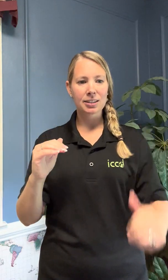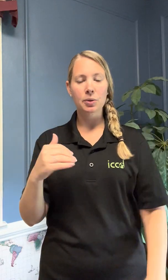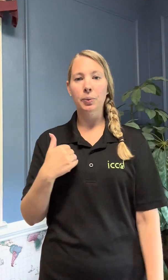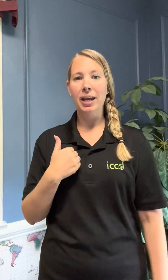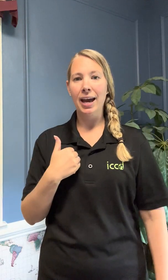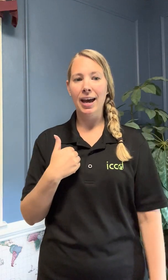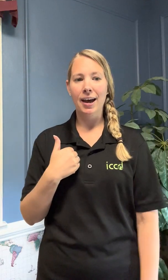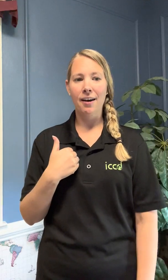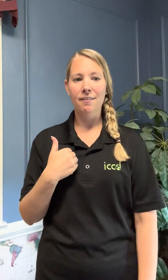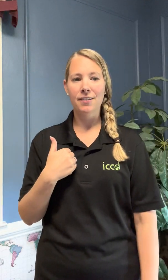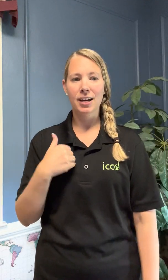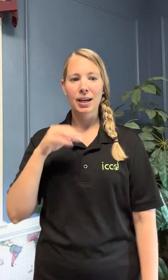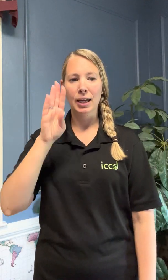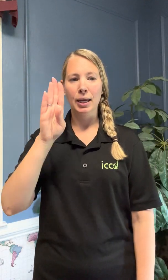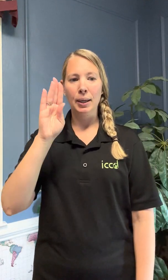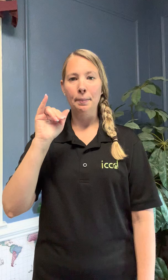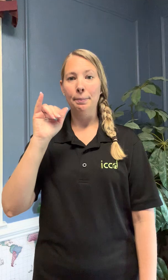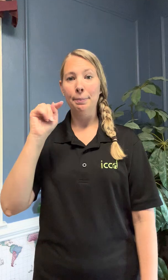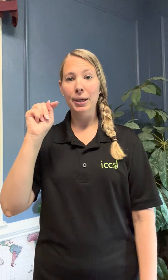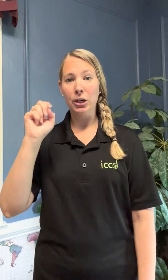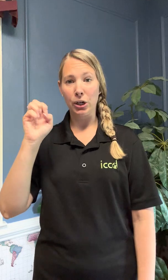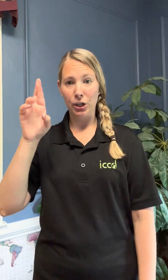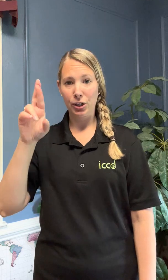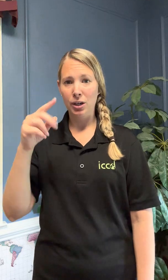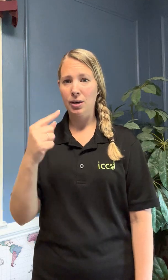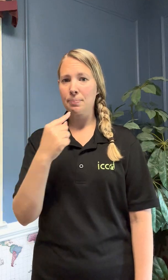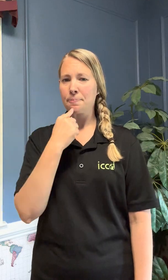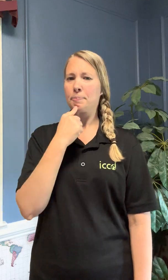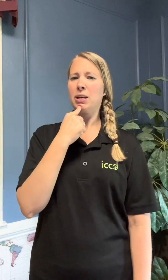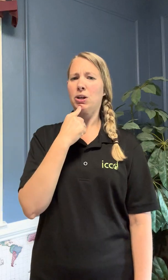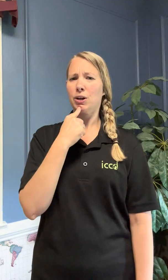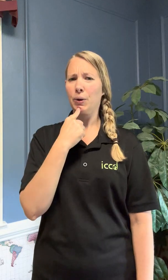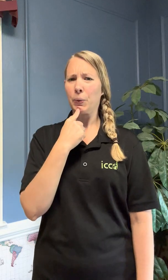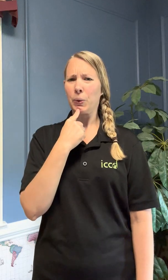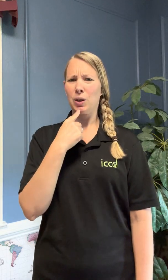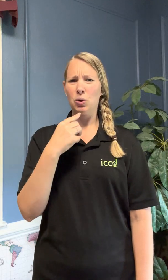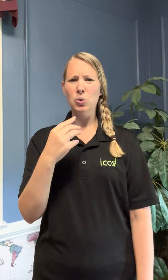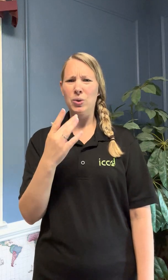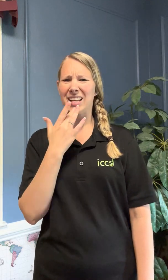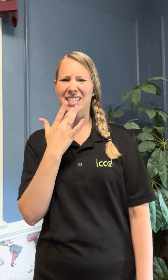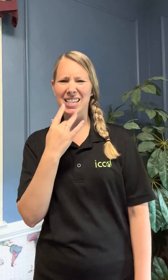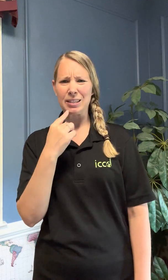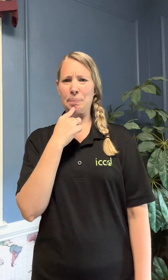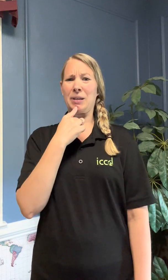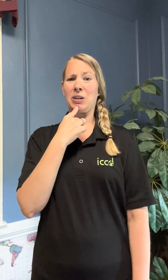Next we have bitter, bitter. Ooh, that tastes bitter.